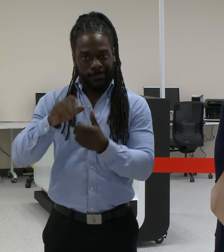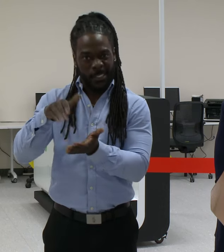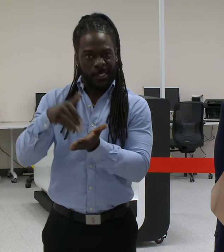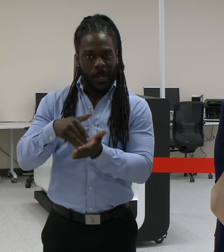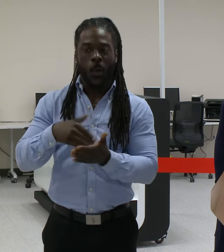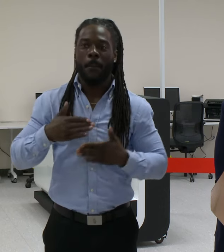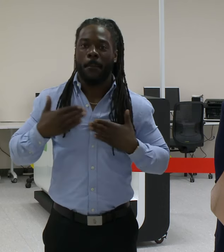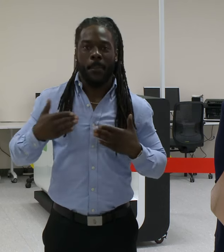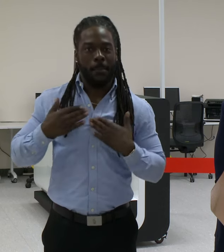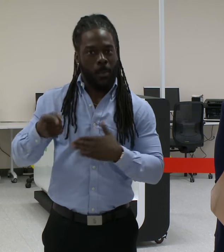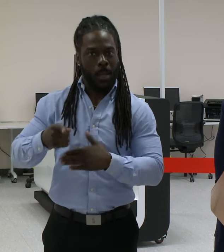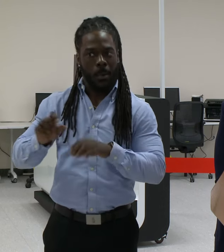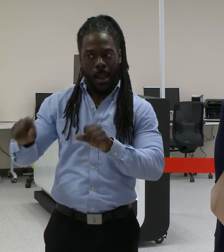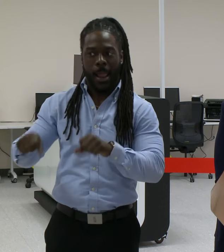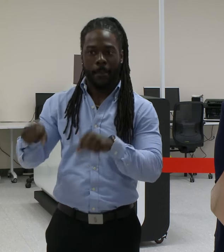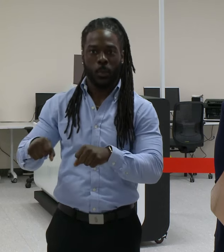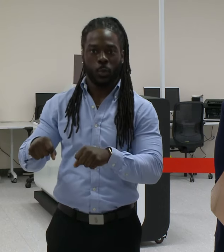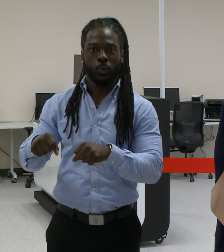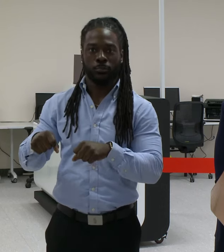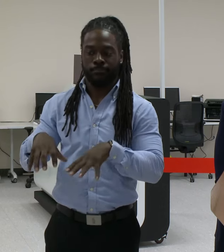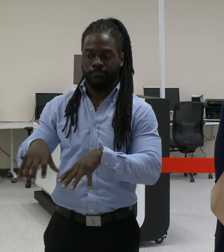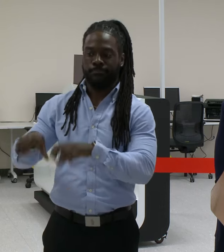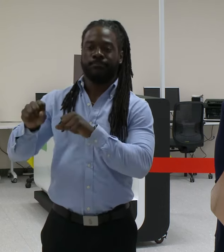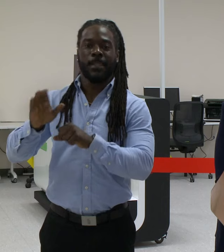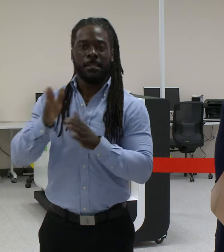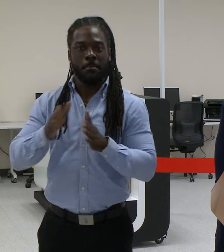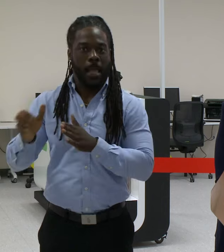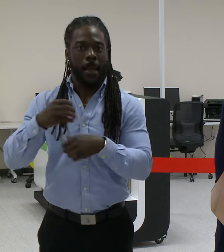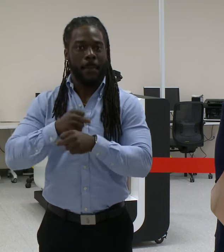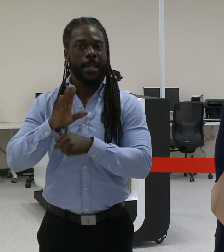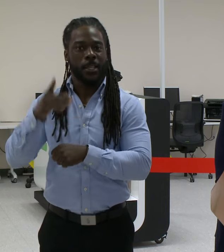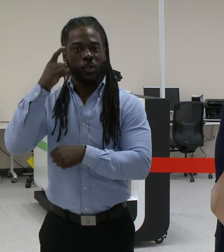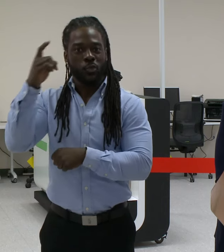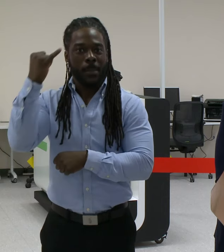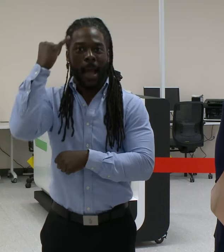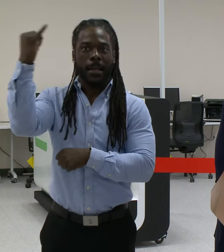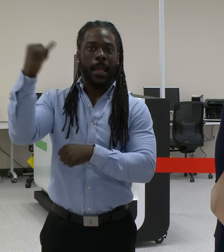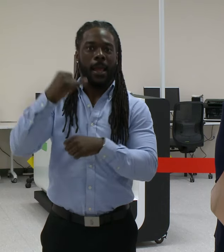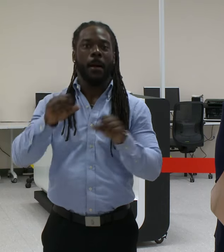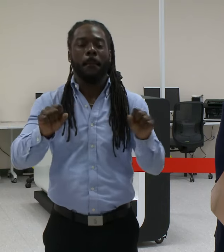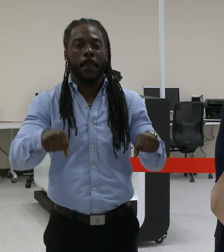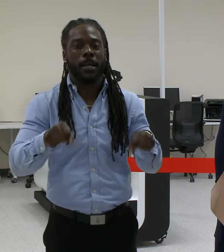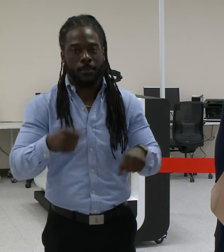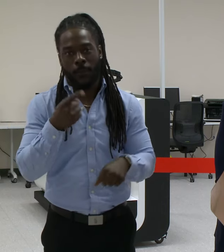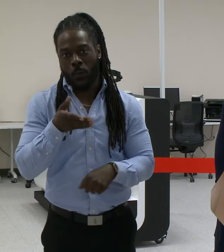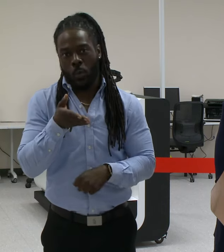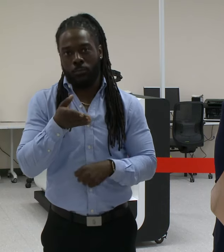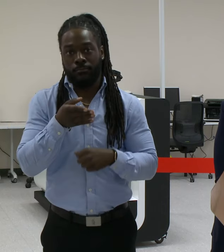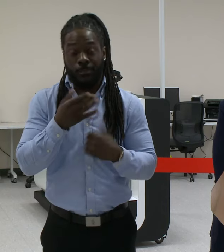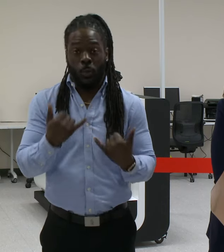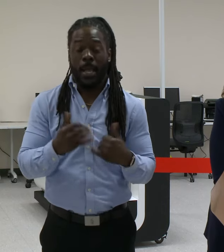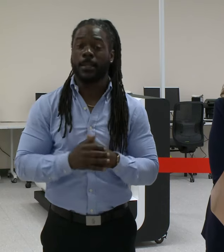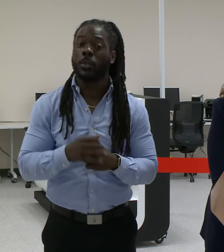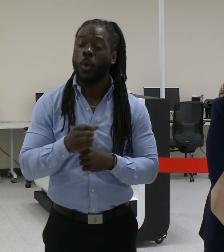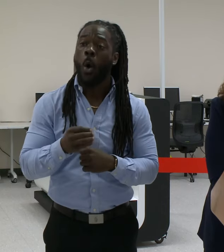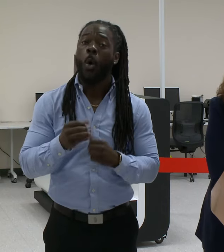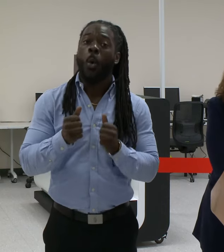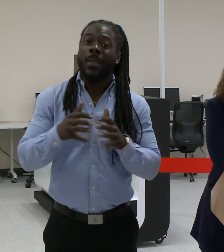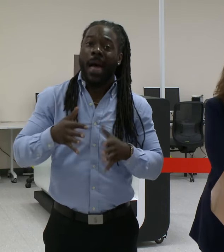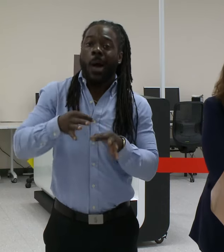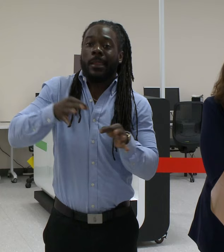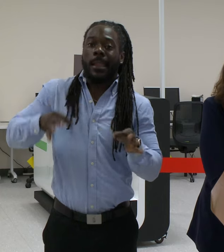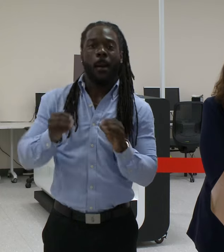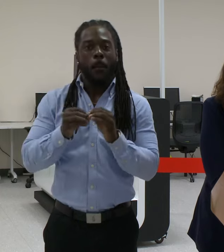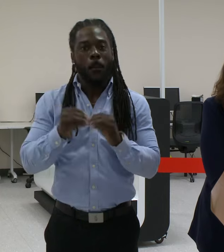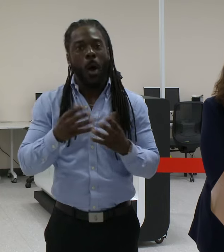glad we were able to make his dream and his idea for this center a reality. So without further delay, I'm going